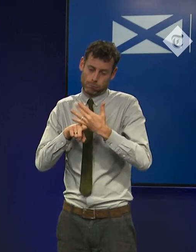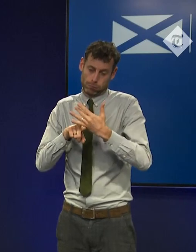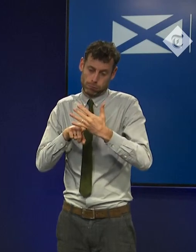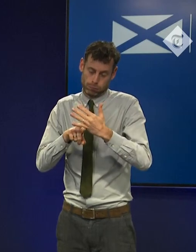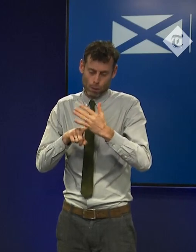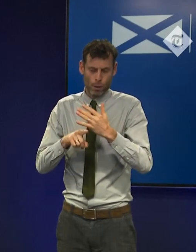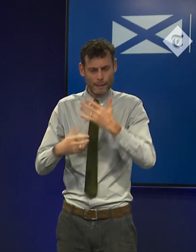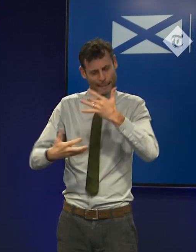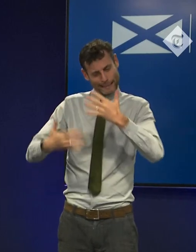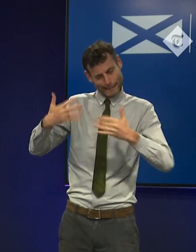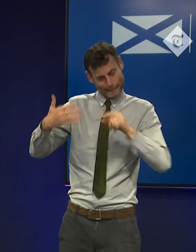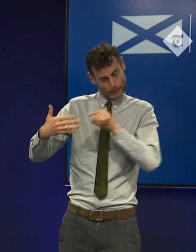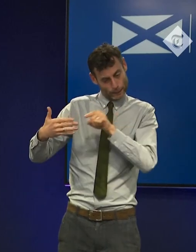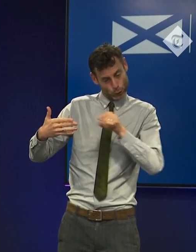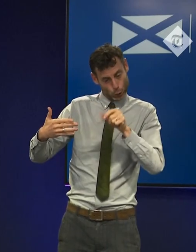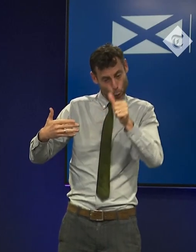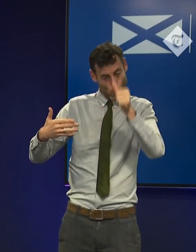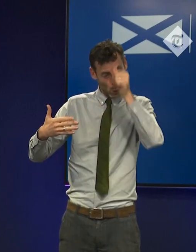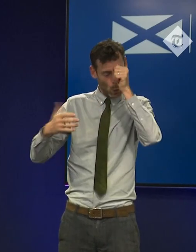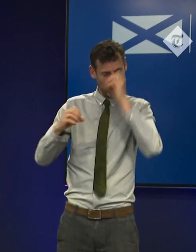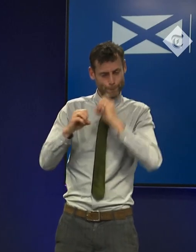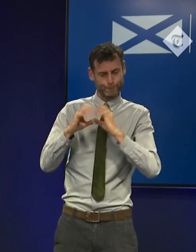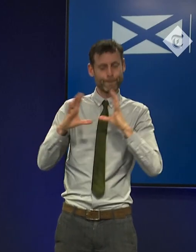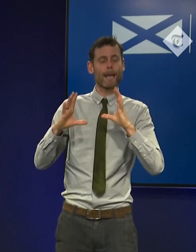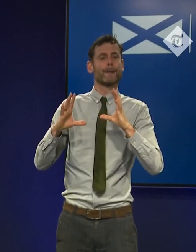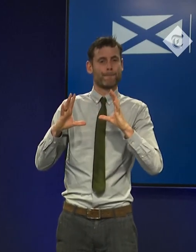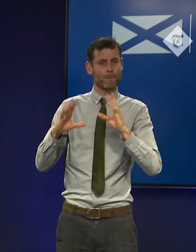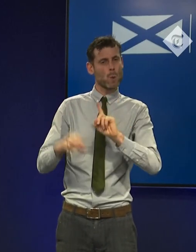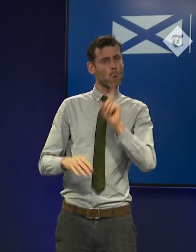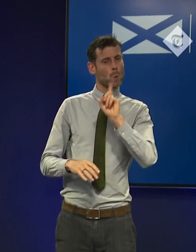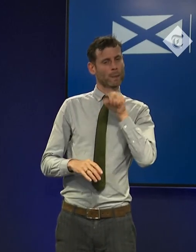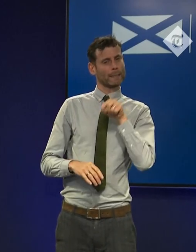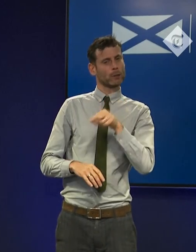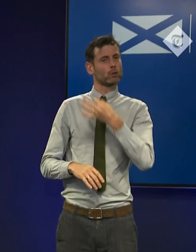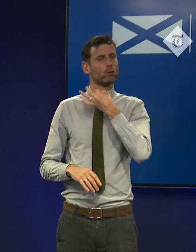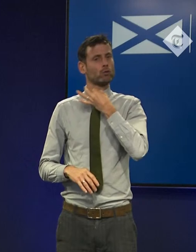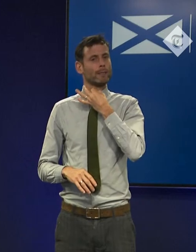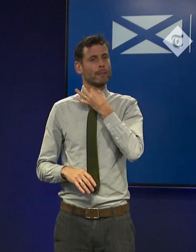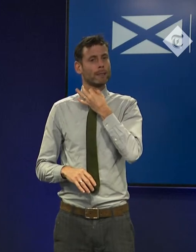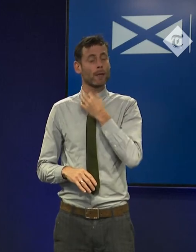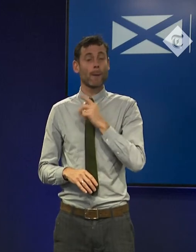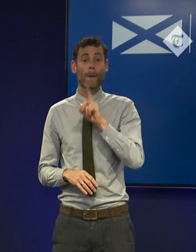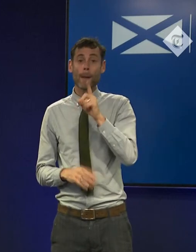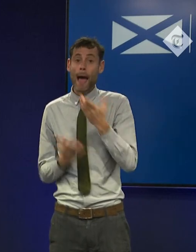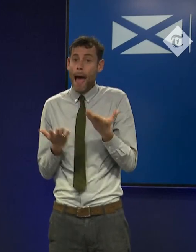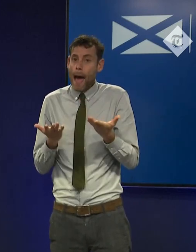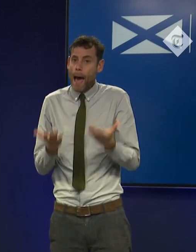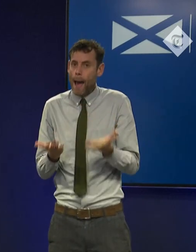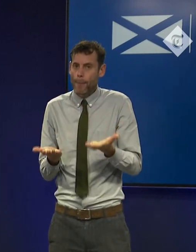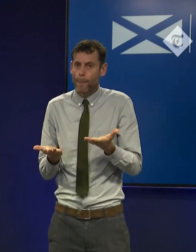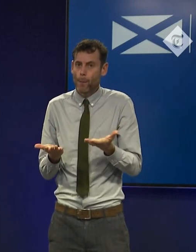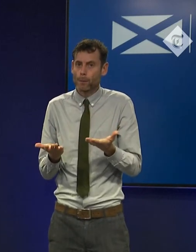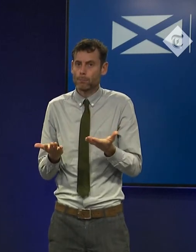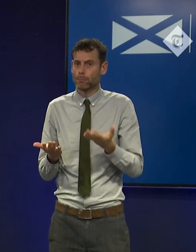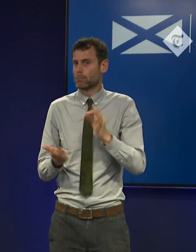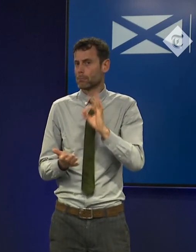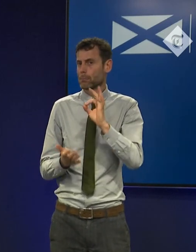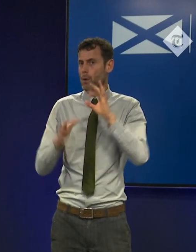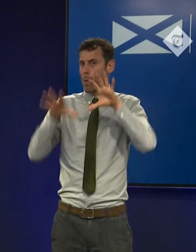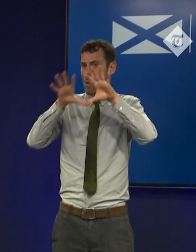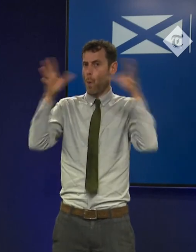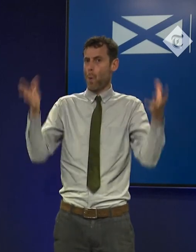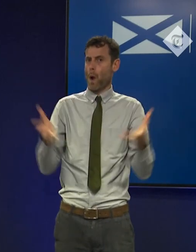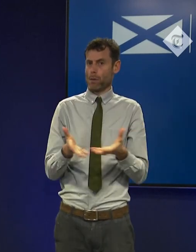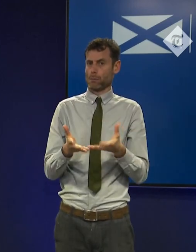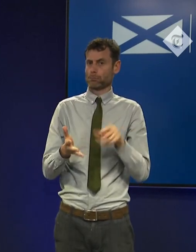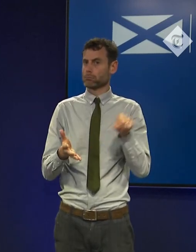confident answers to these questions that you're posing just now. At this moment in time, we're certainly not aware of anyone globally who has